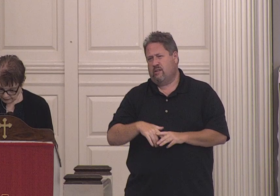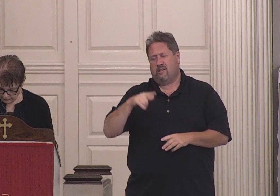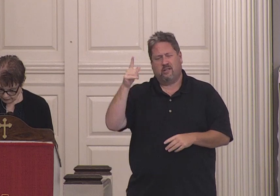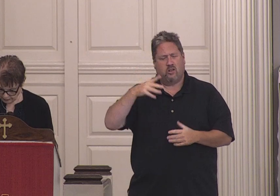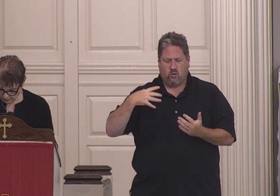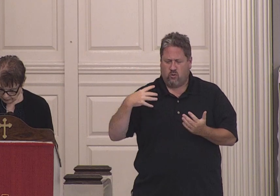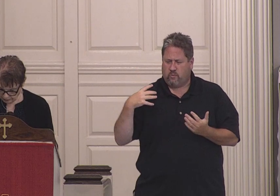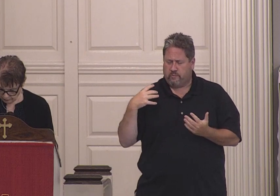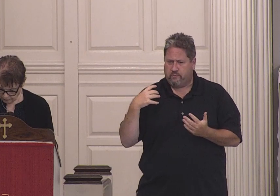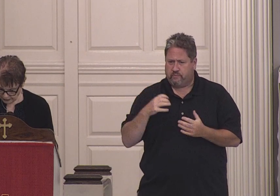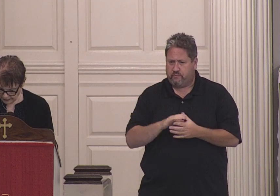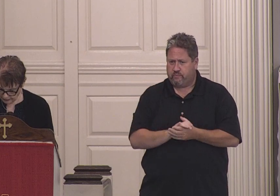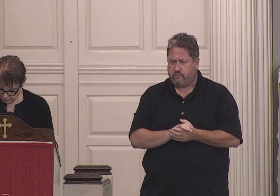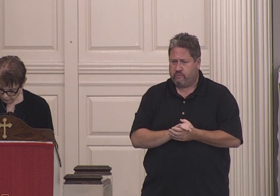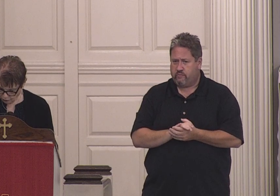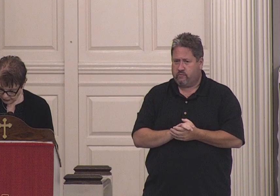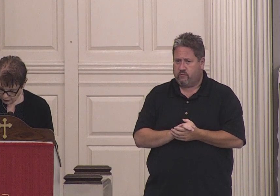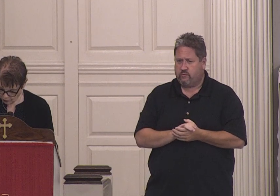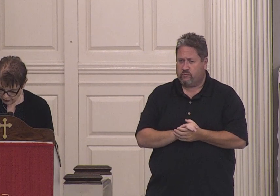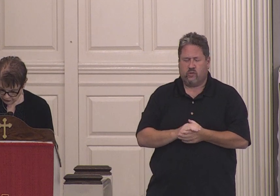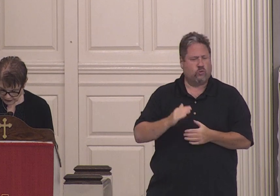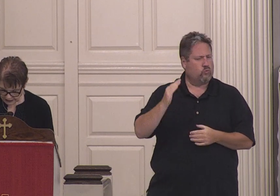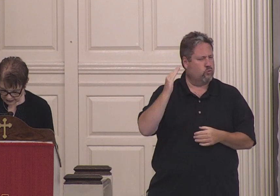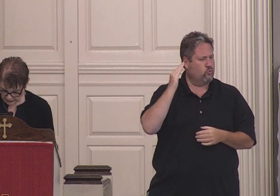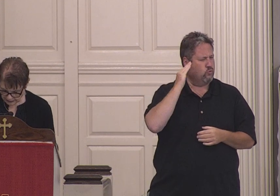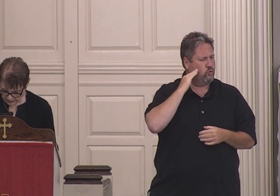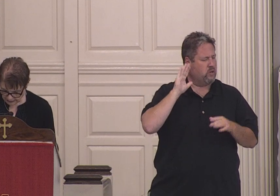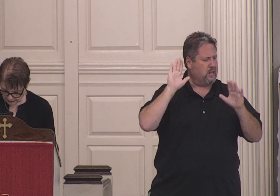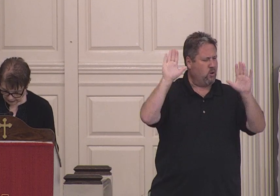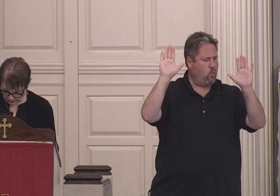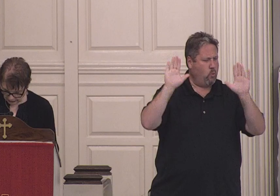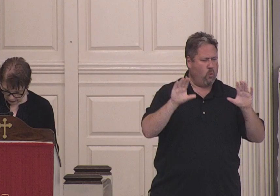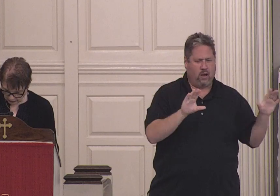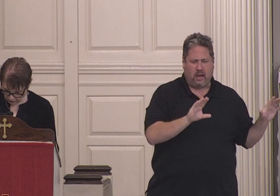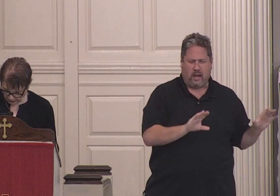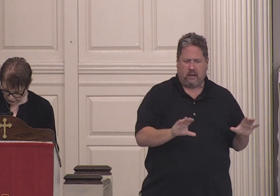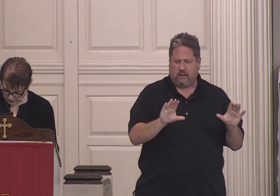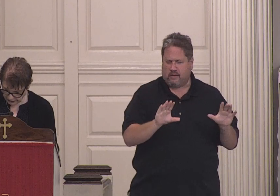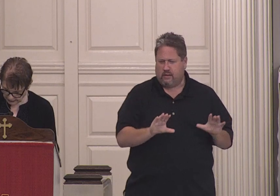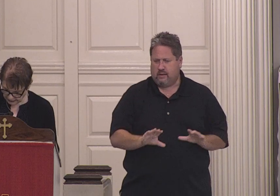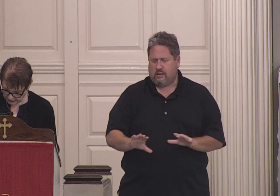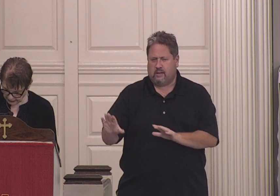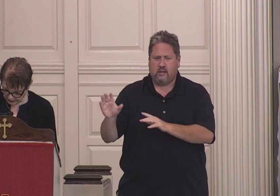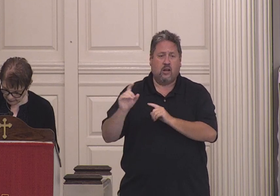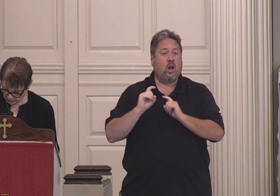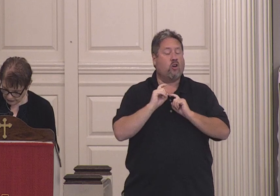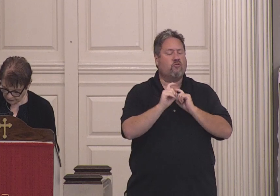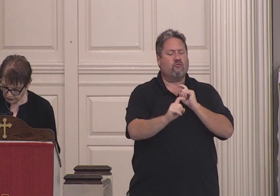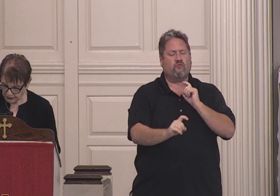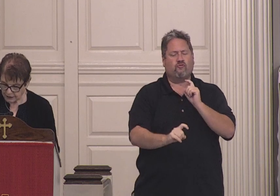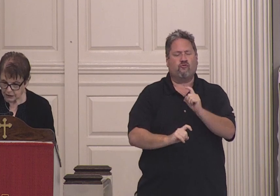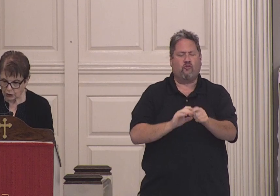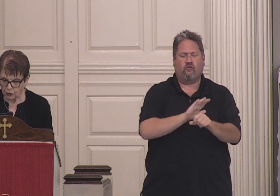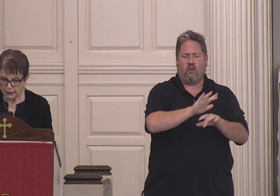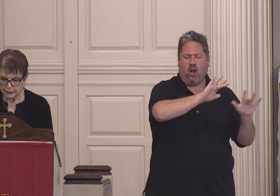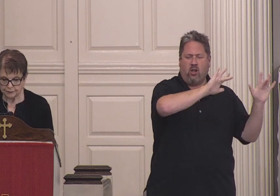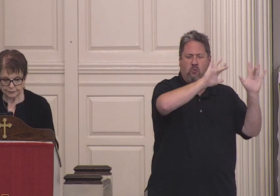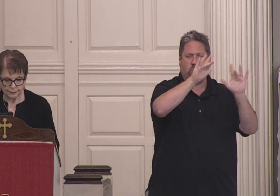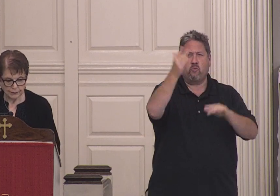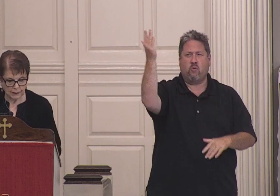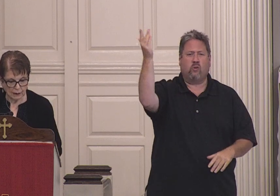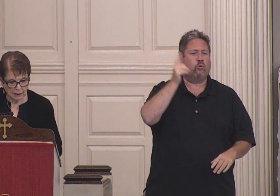won renown for his wondrous deeds. Graciously and merciful is the